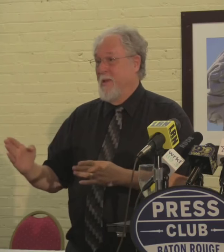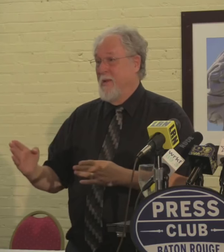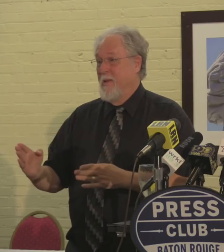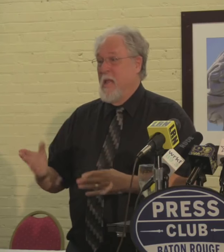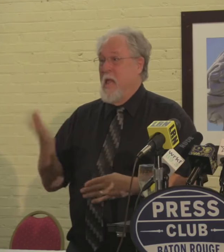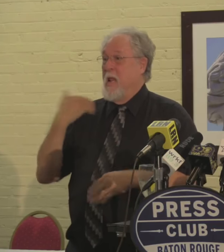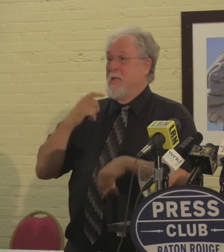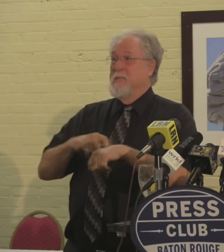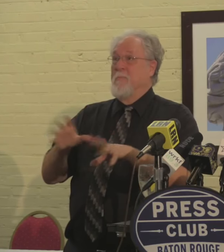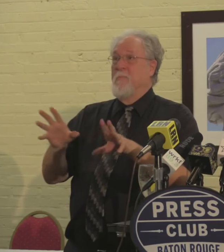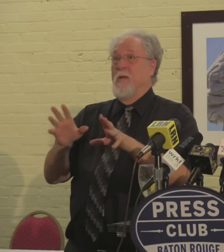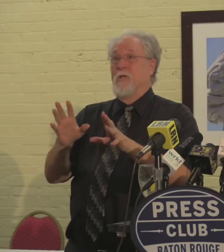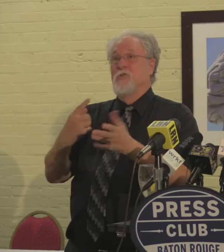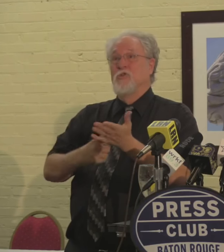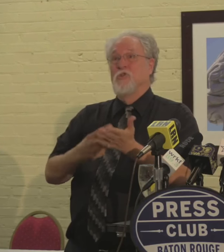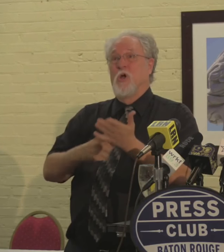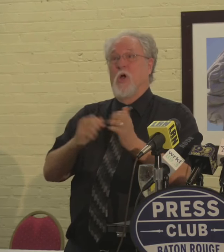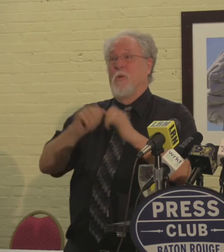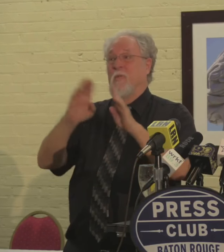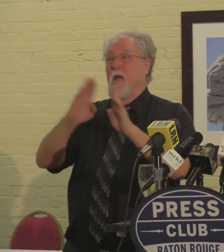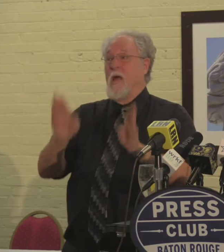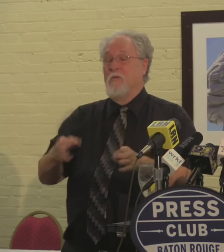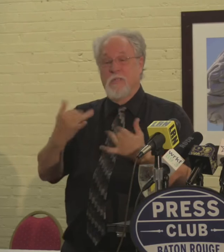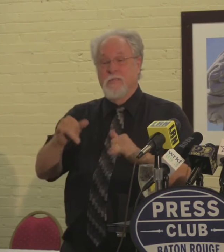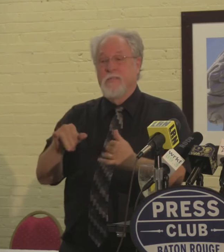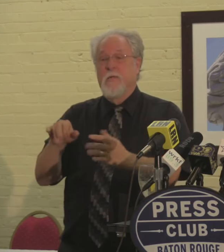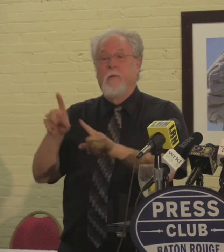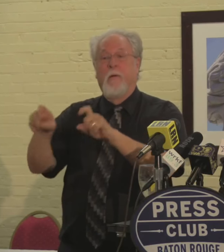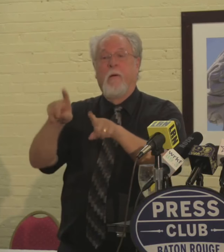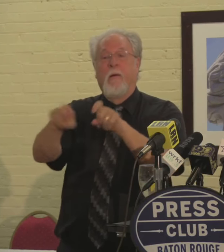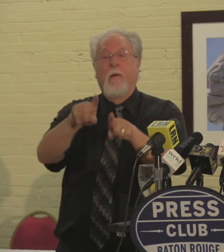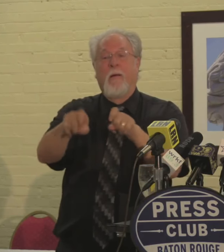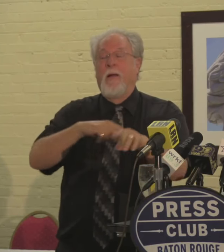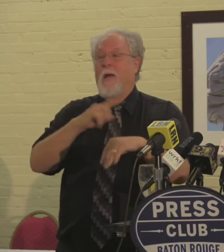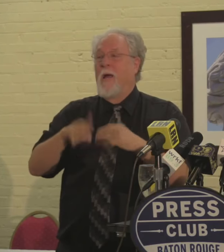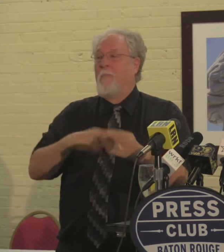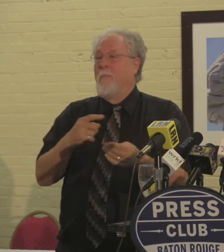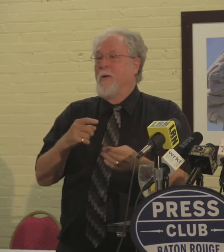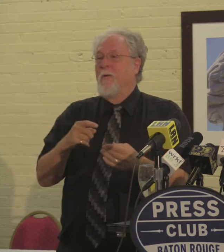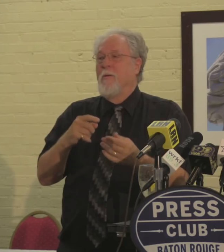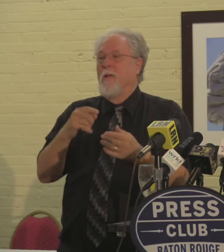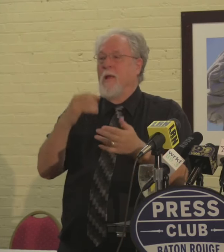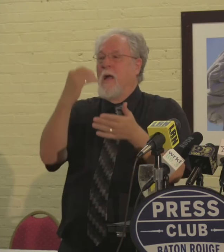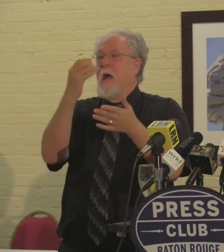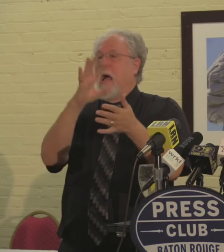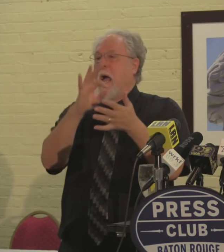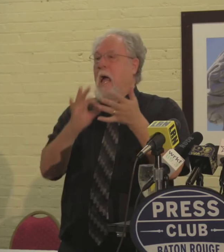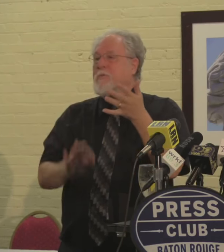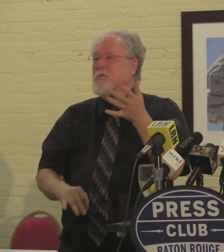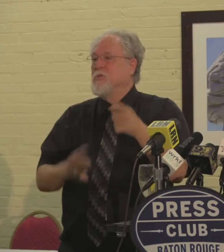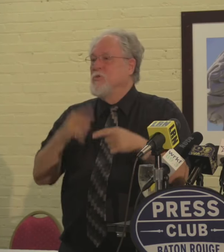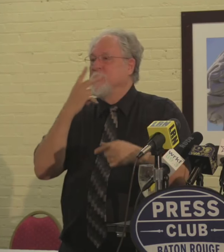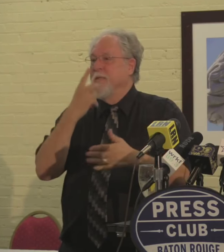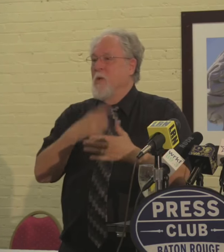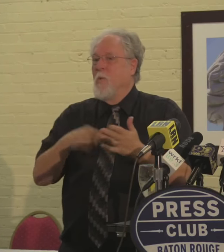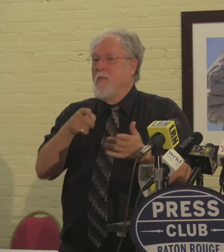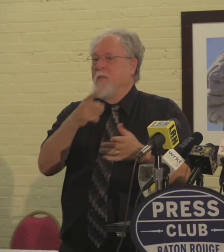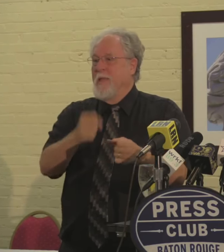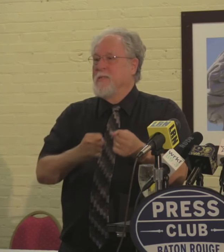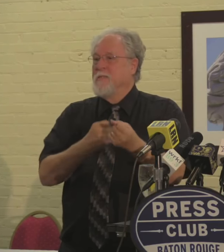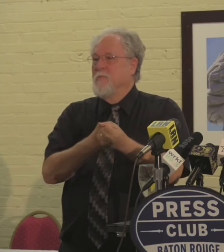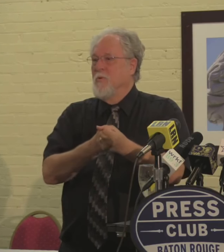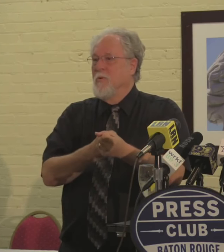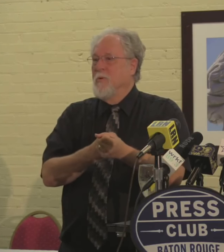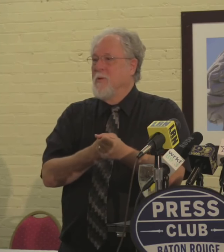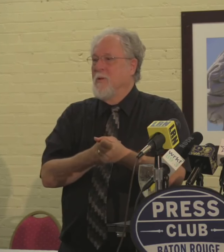time I talked to House leadership, they were still surveying their members around the menu of options to try to see what they could support.